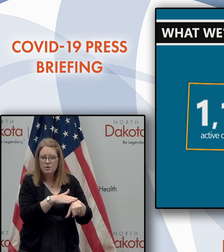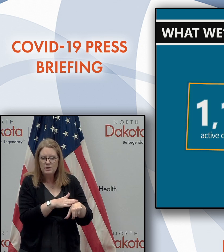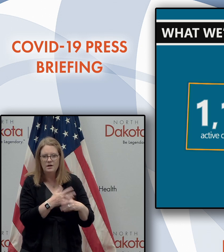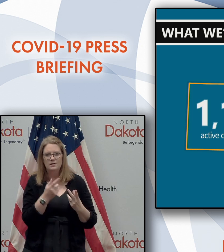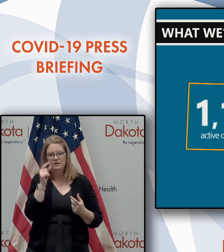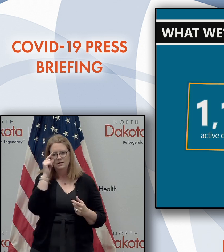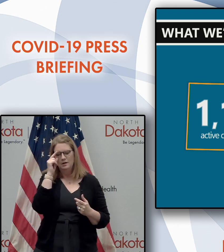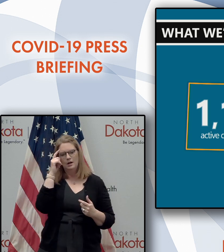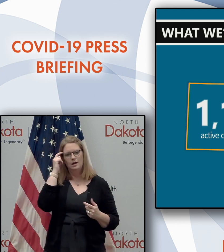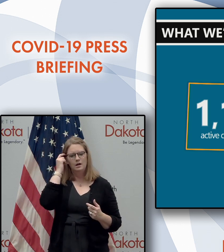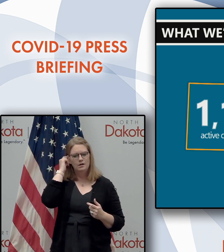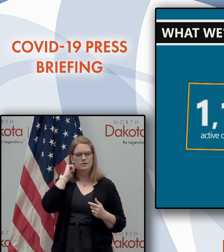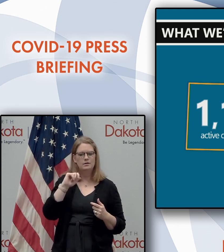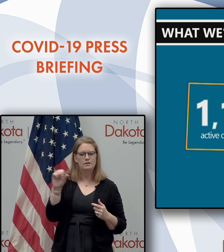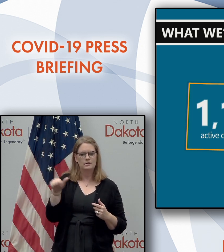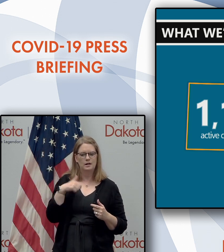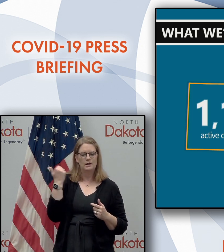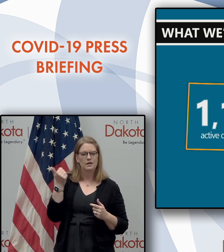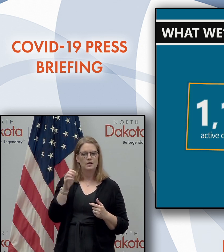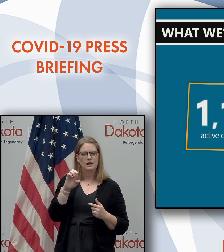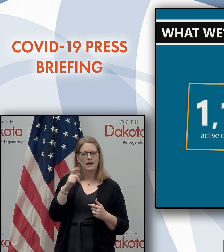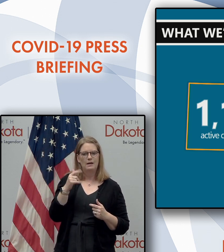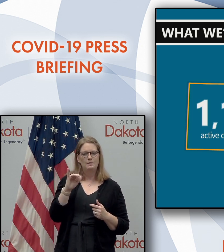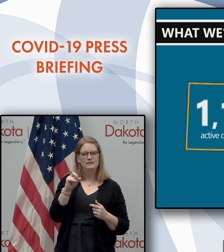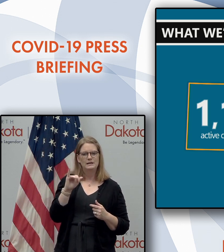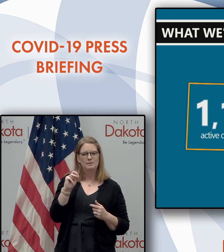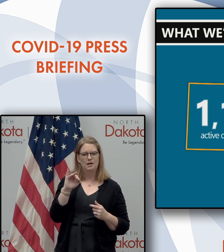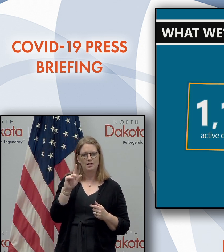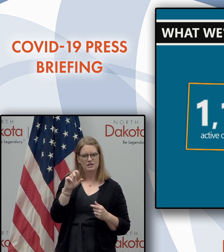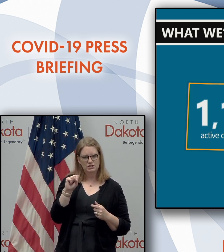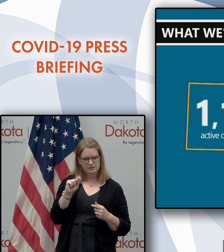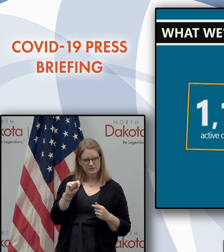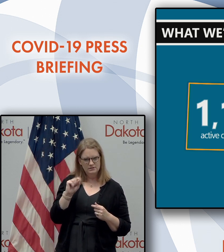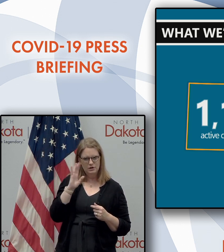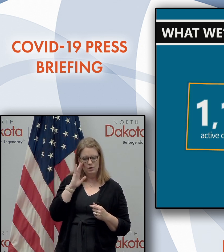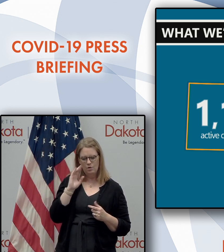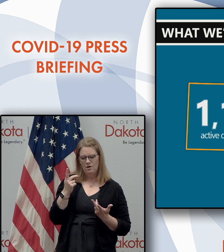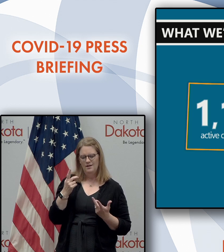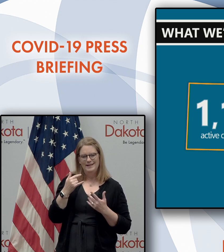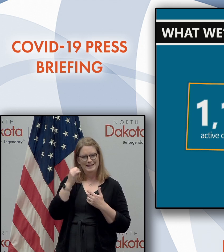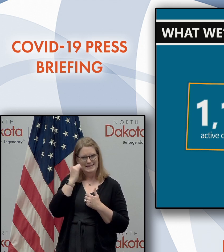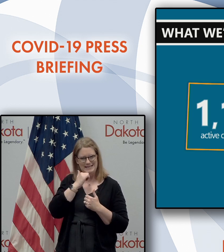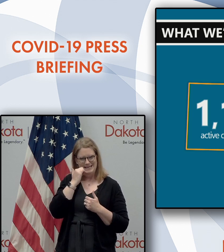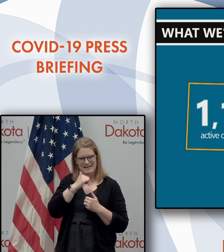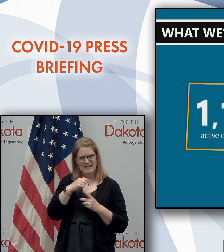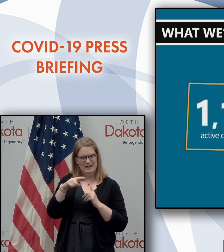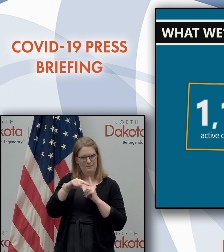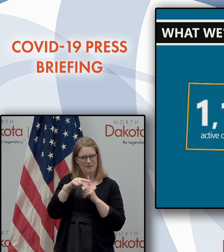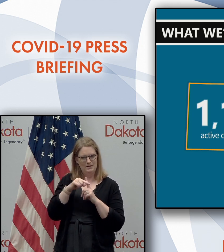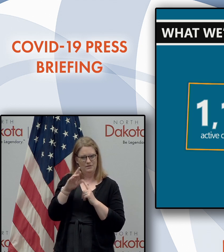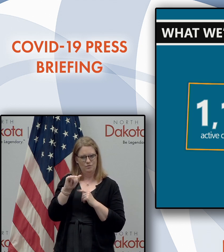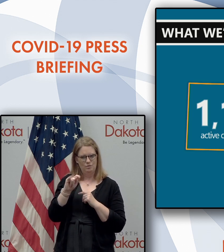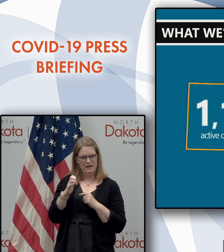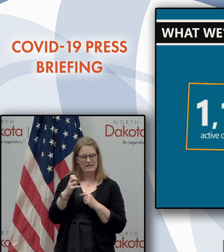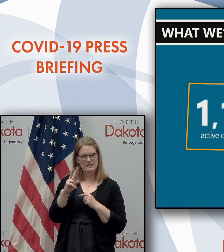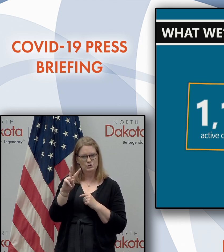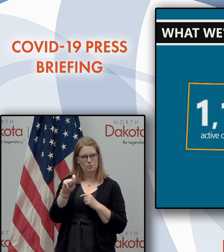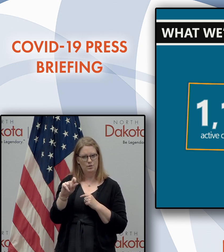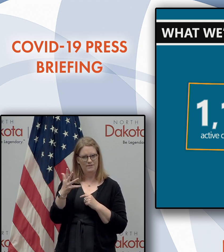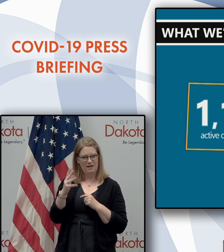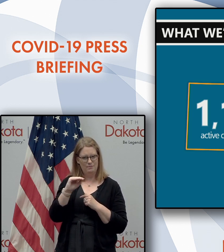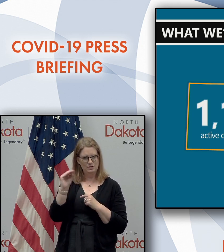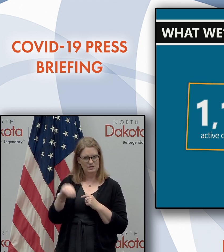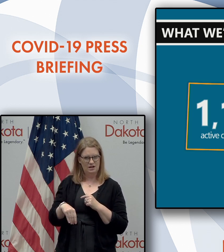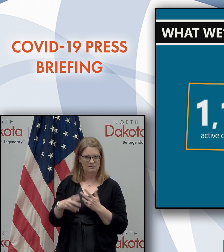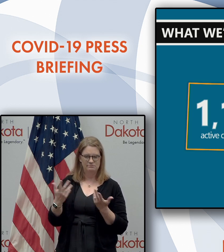and I'm sure all of you, which is by epidemiologists called the point prevalence, or the daily positivity rate of 2.5%, is what